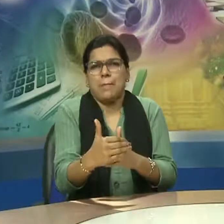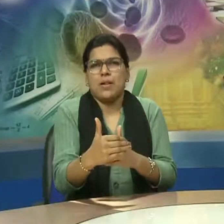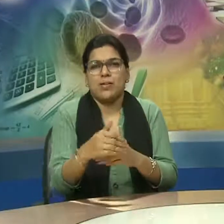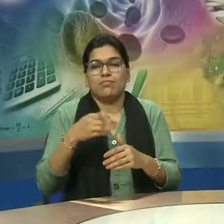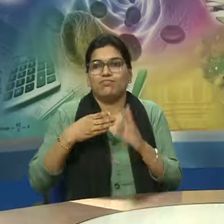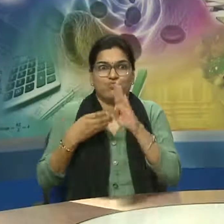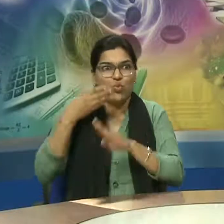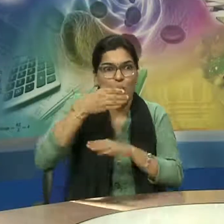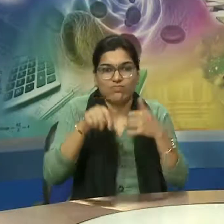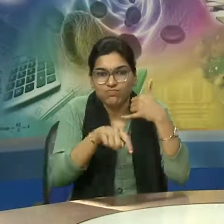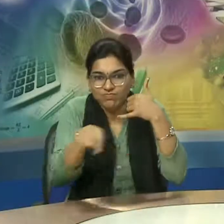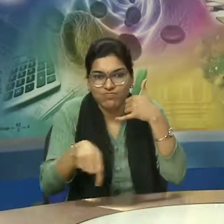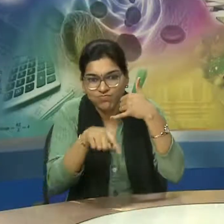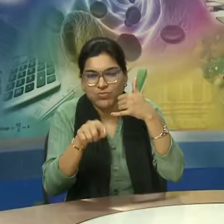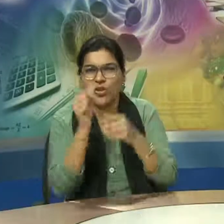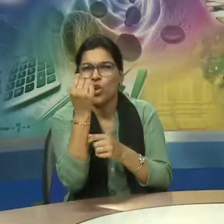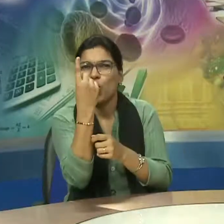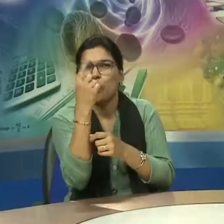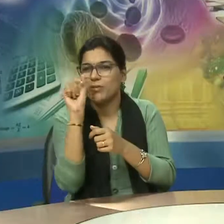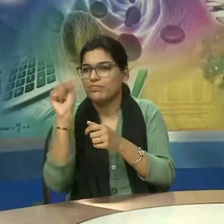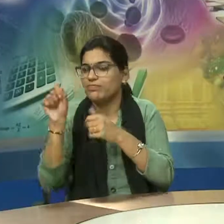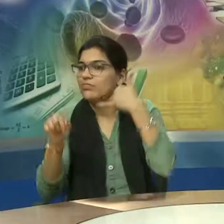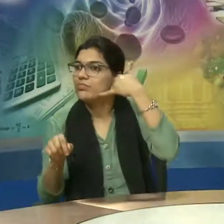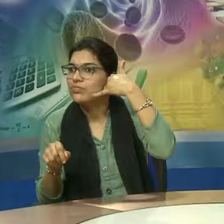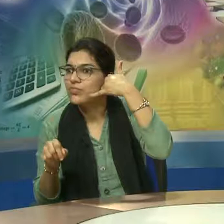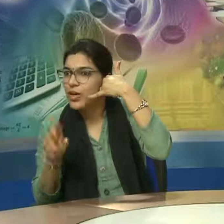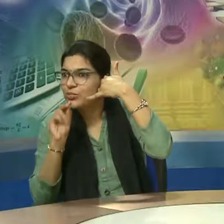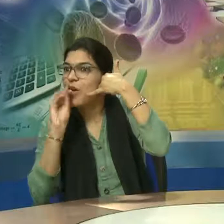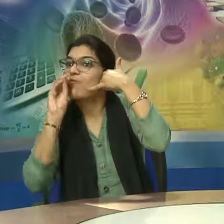be prepared for the